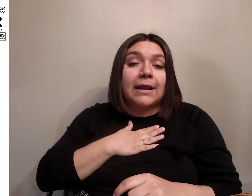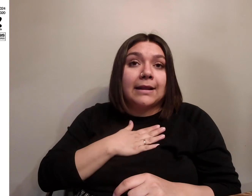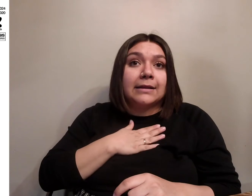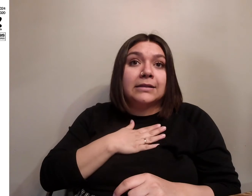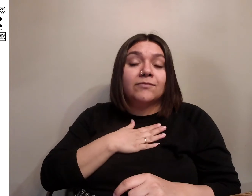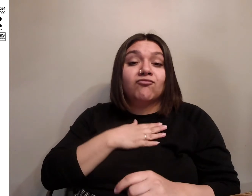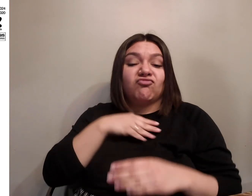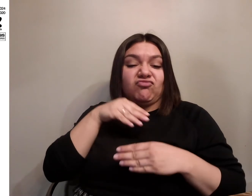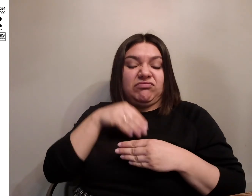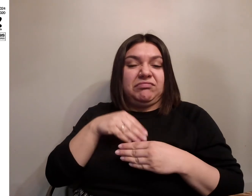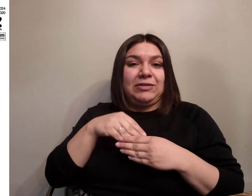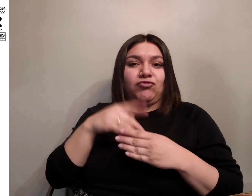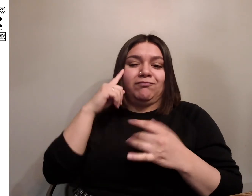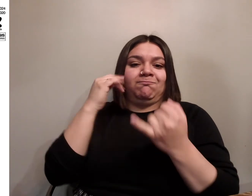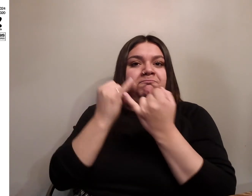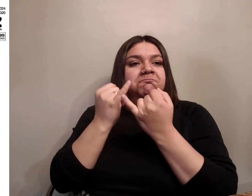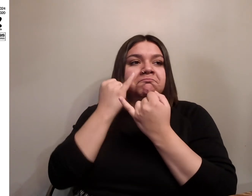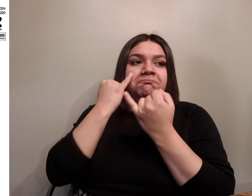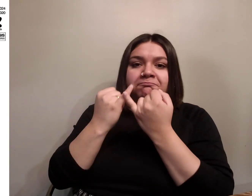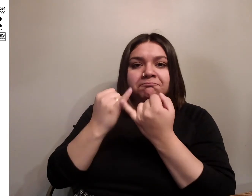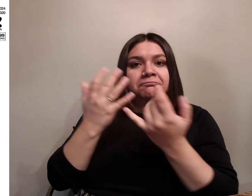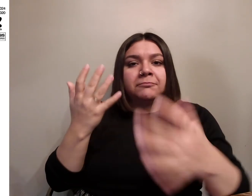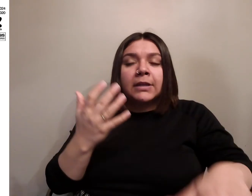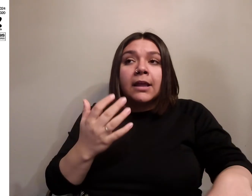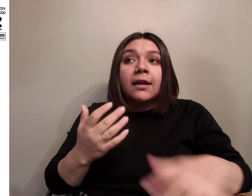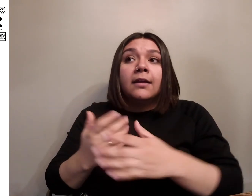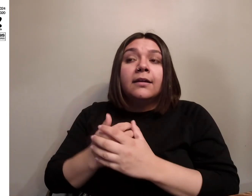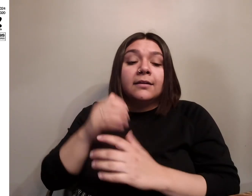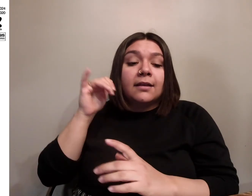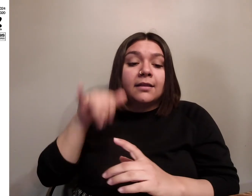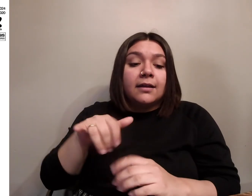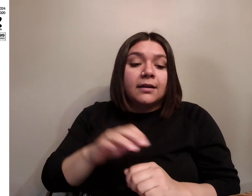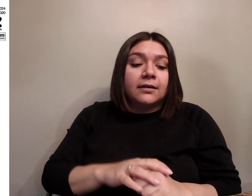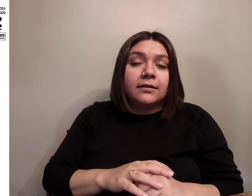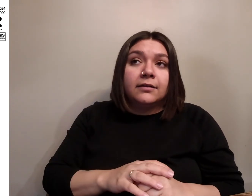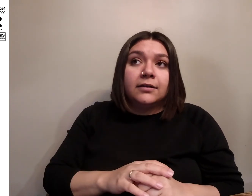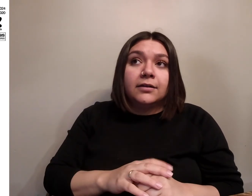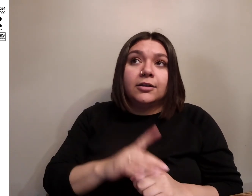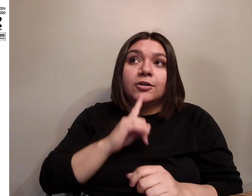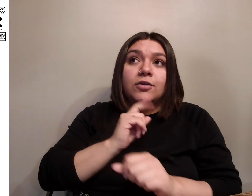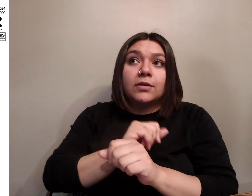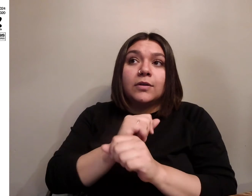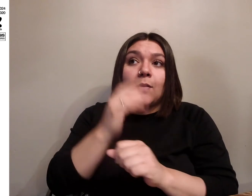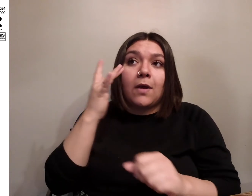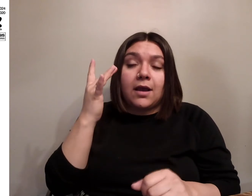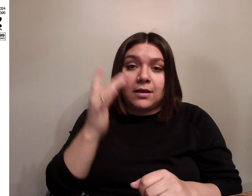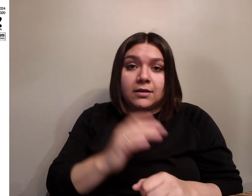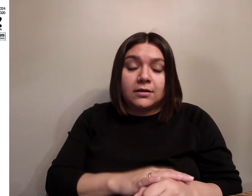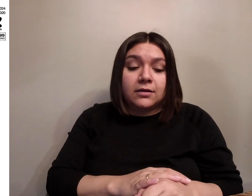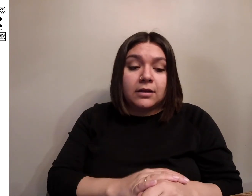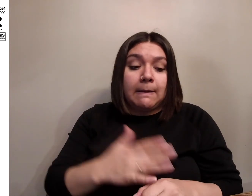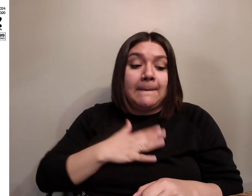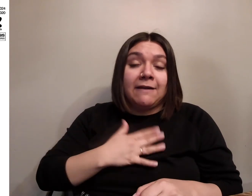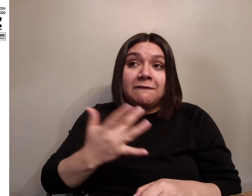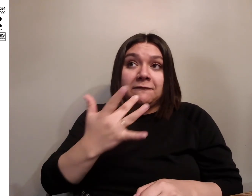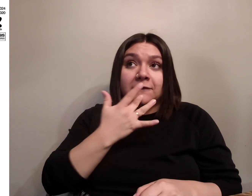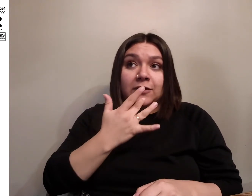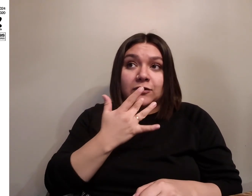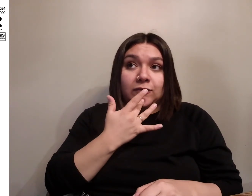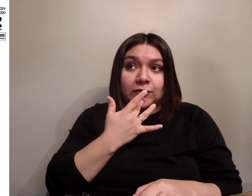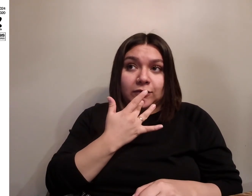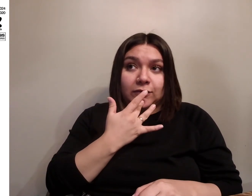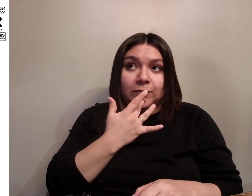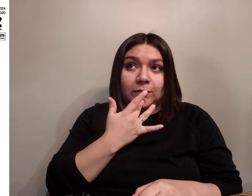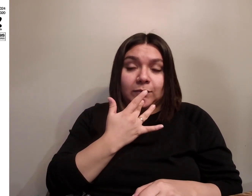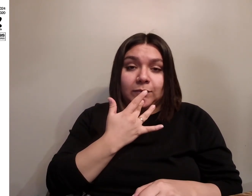myself in my own inner dialogue, and that really is